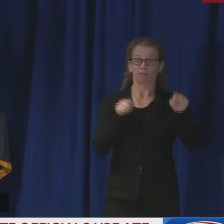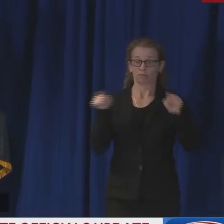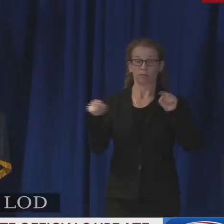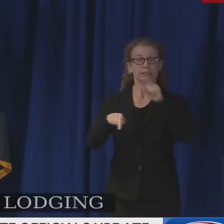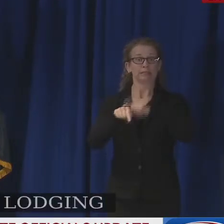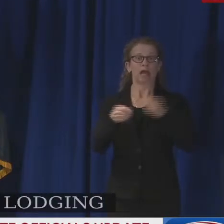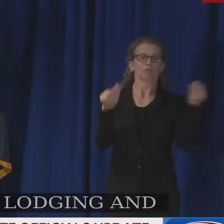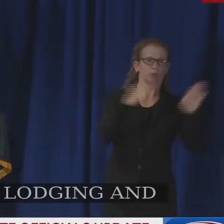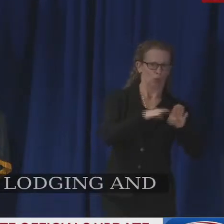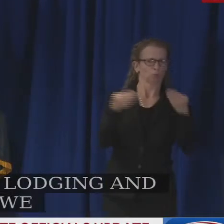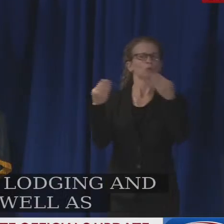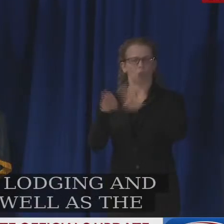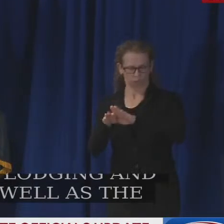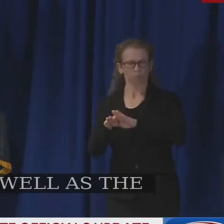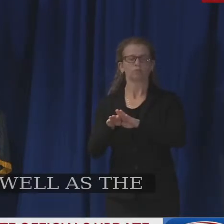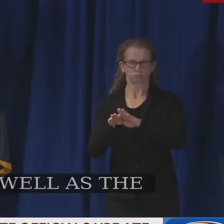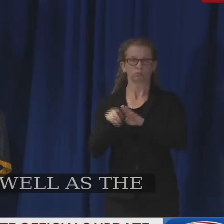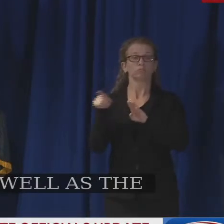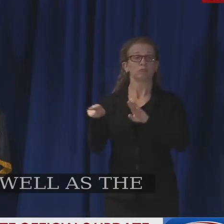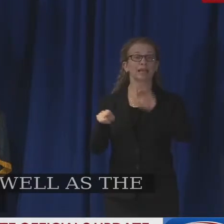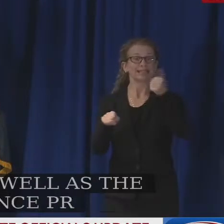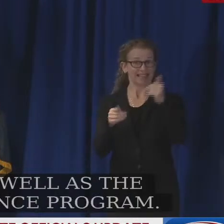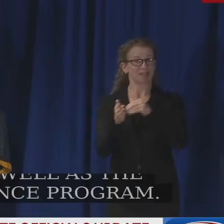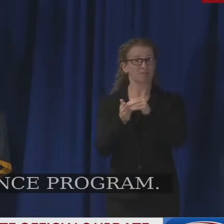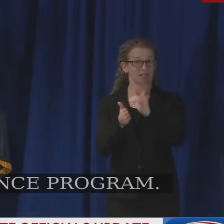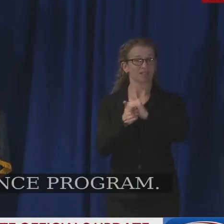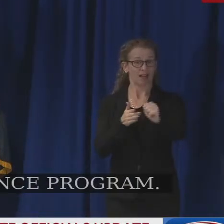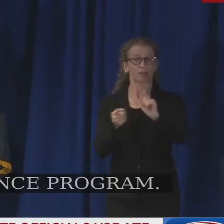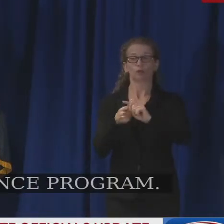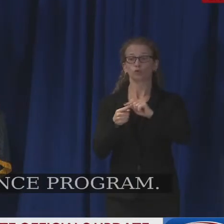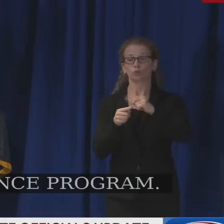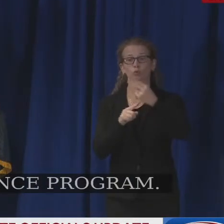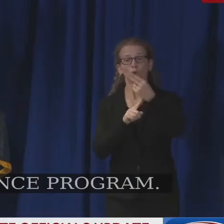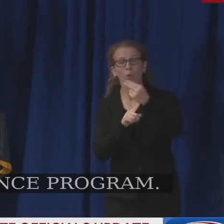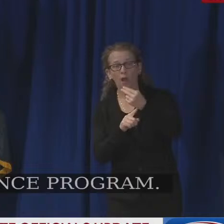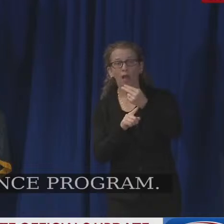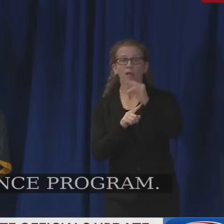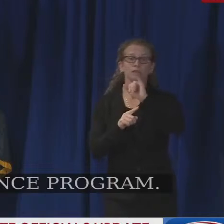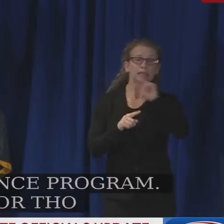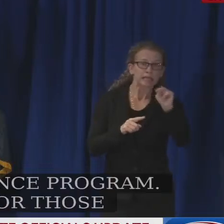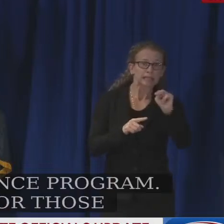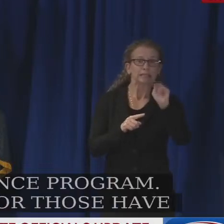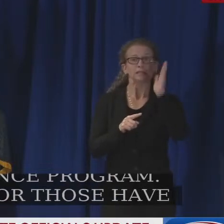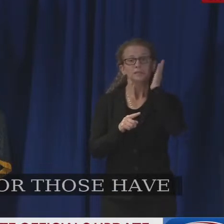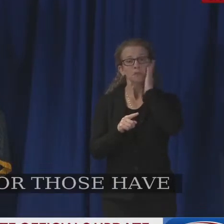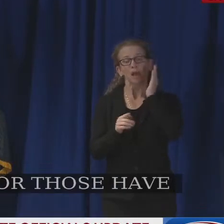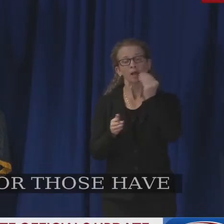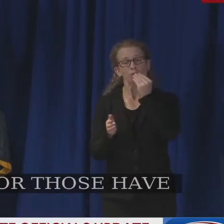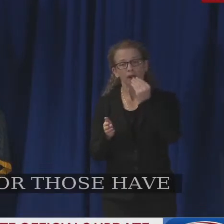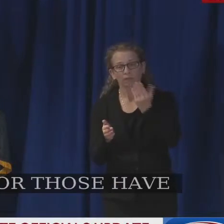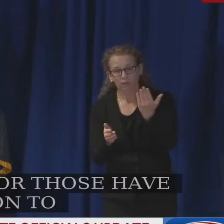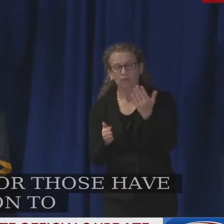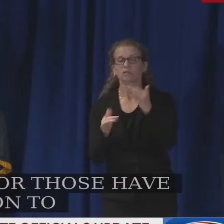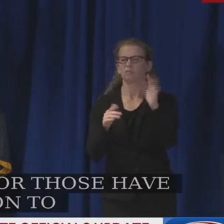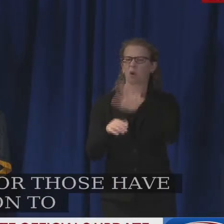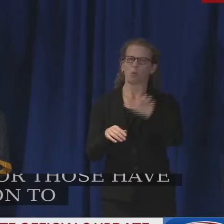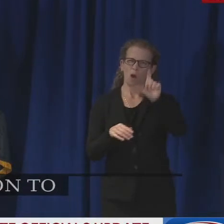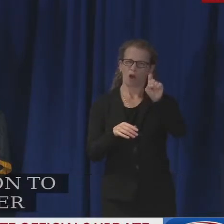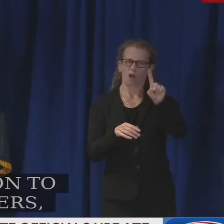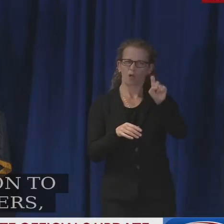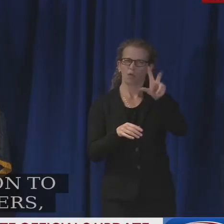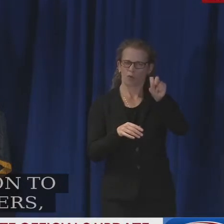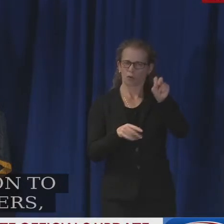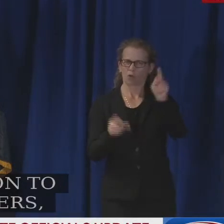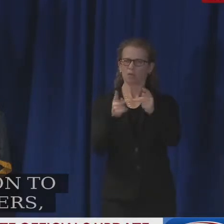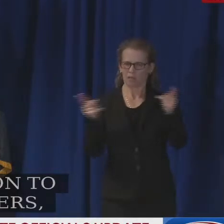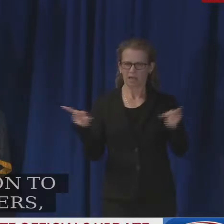to the hospitality providers, those ones that were really hardest hit by the pandemic, there are about 130 entities that will receive awards